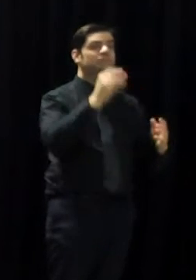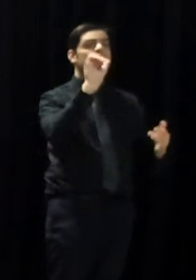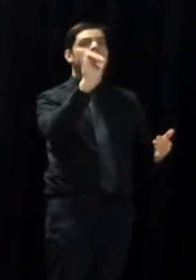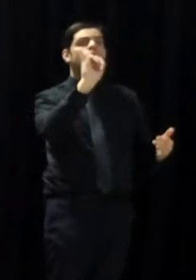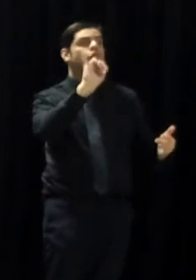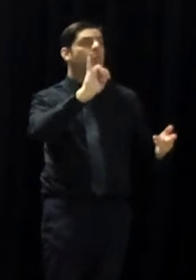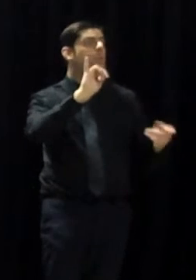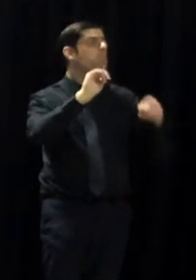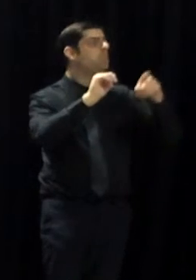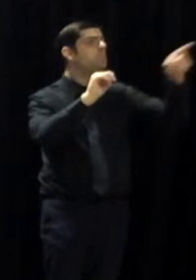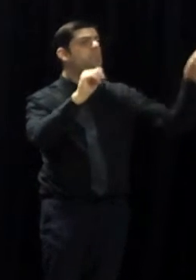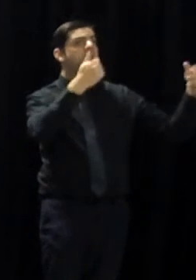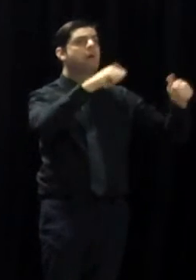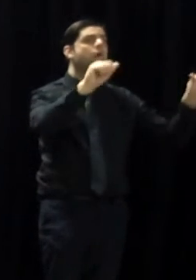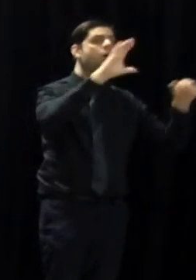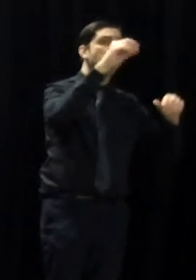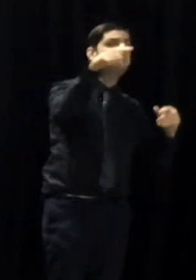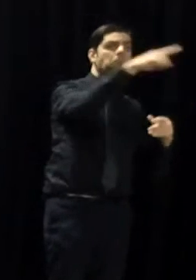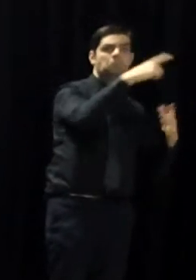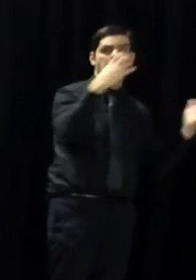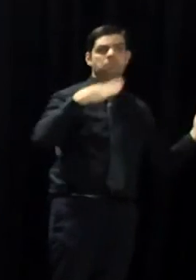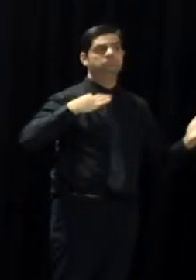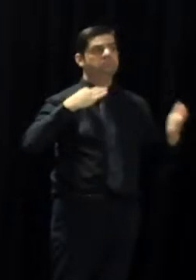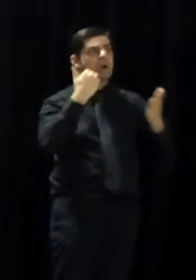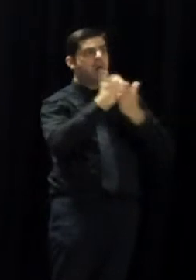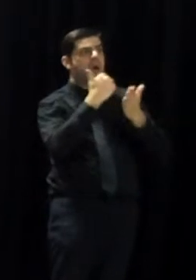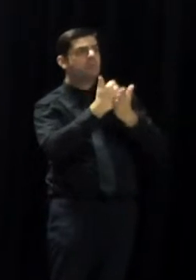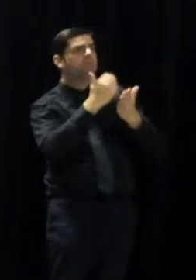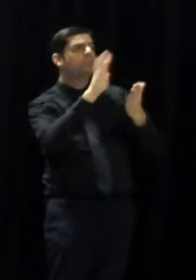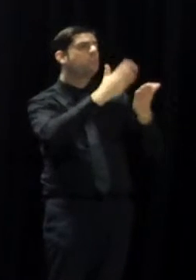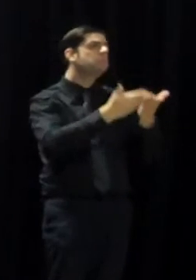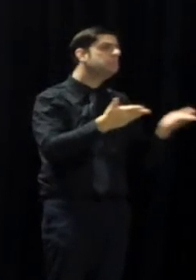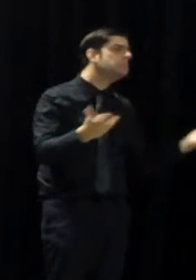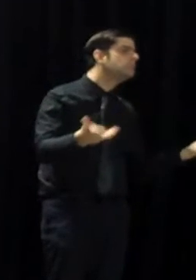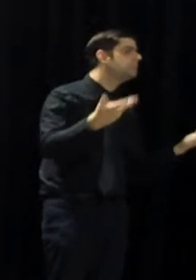reach out to our Economic Development Office,